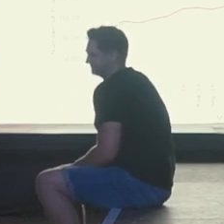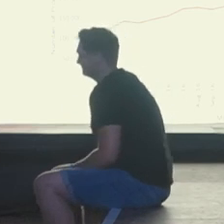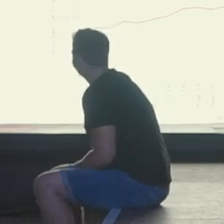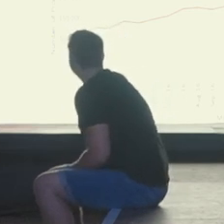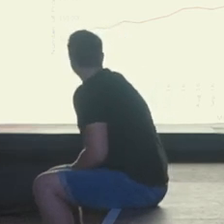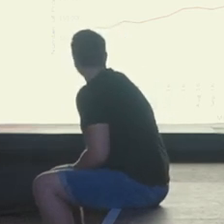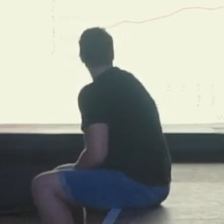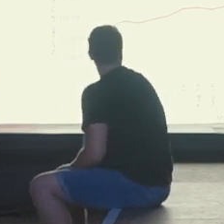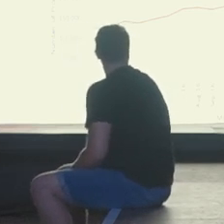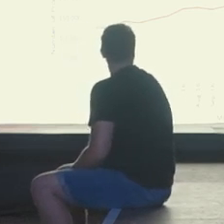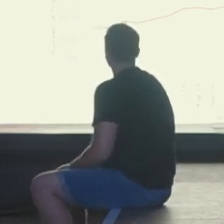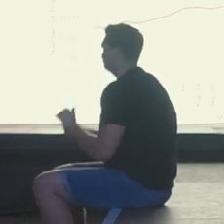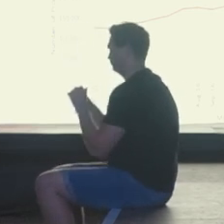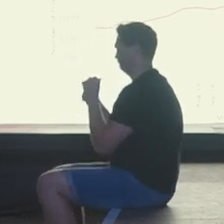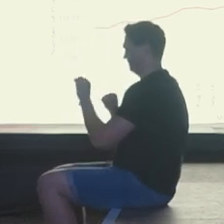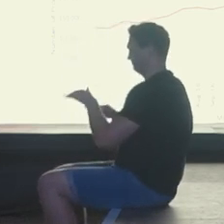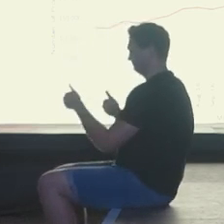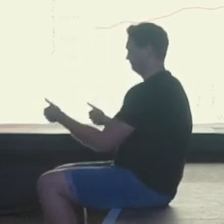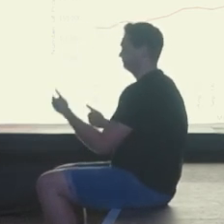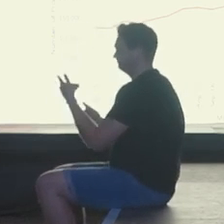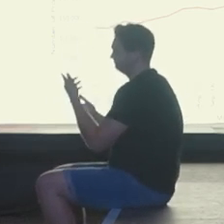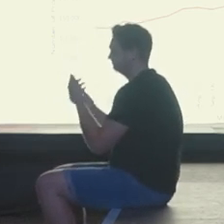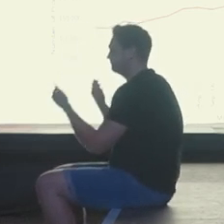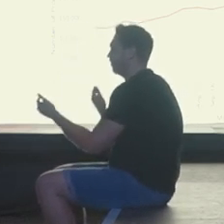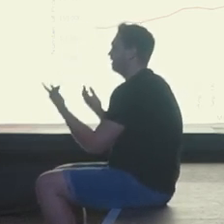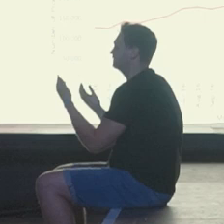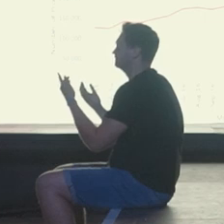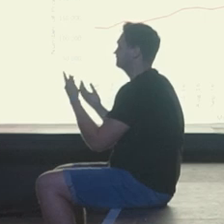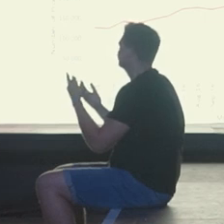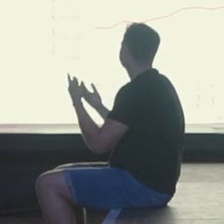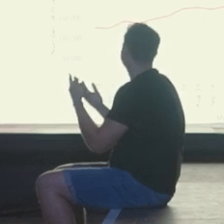Cool. So the next bit is going to be a bit about,